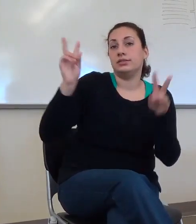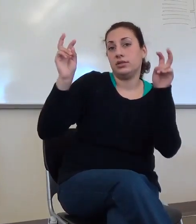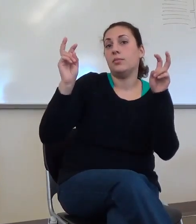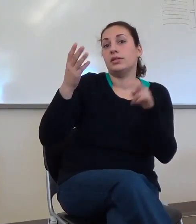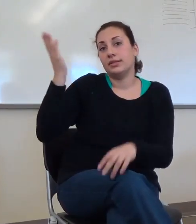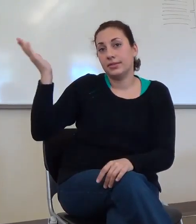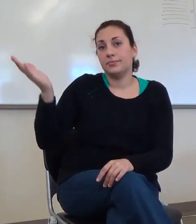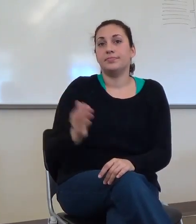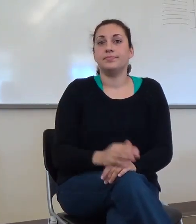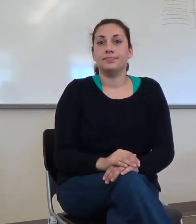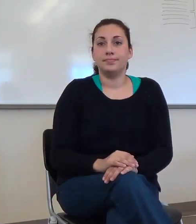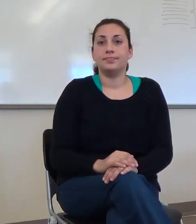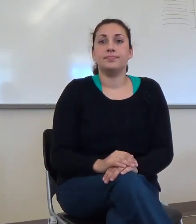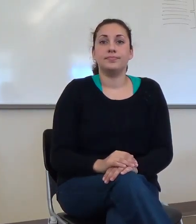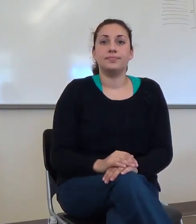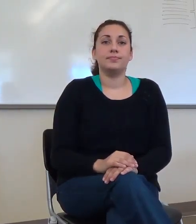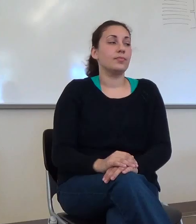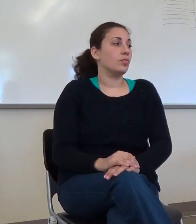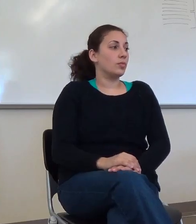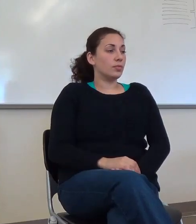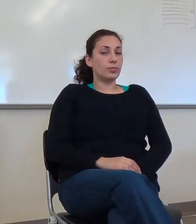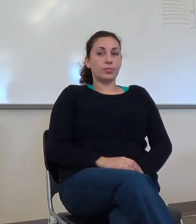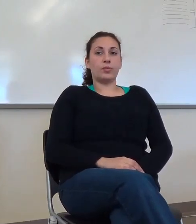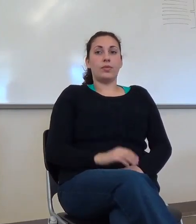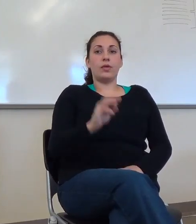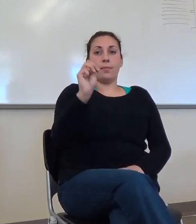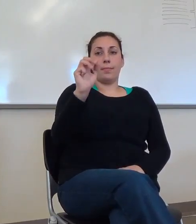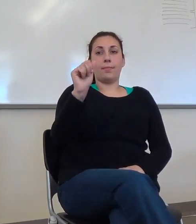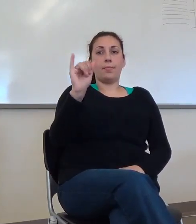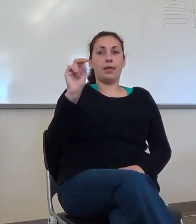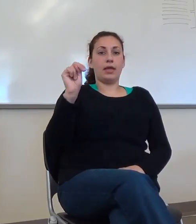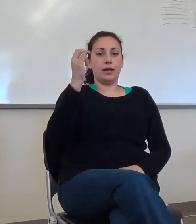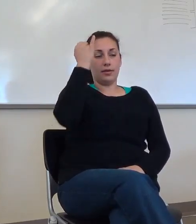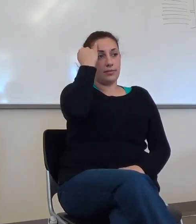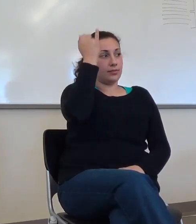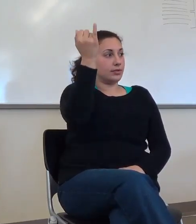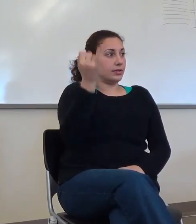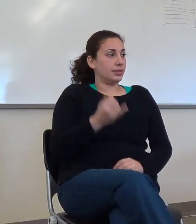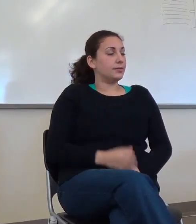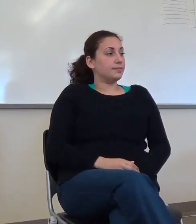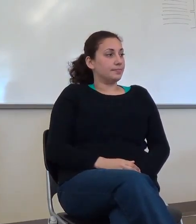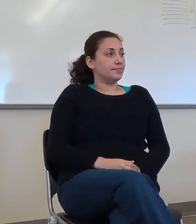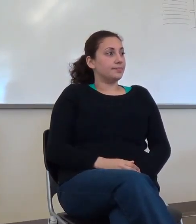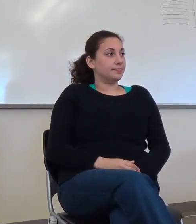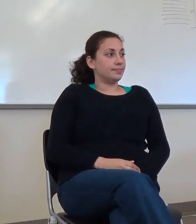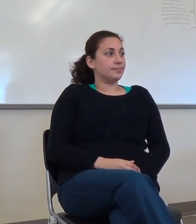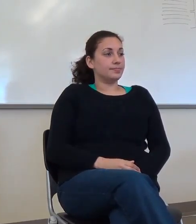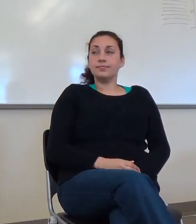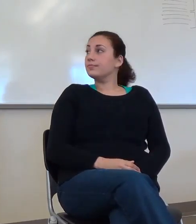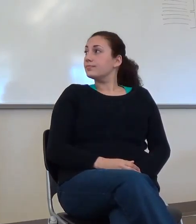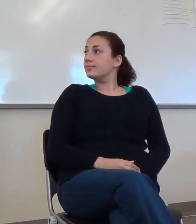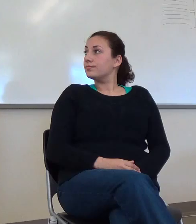the main idea. The ancient Greeks were more precise, they used different words to identify different kinds.